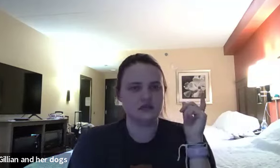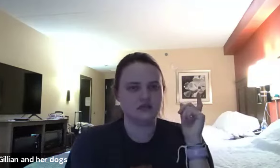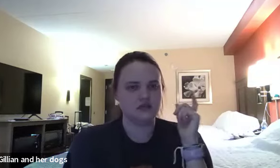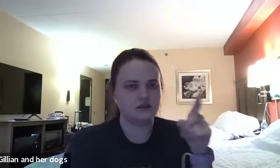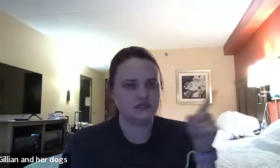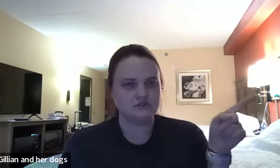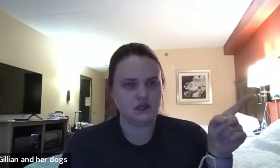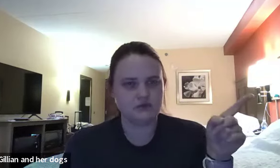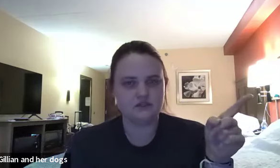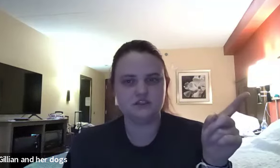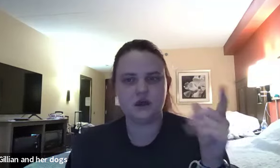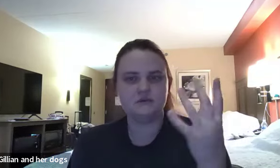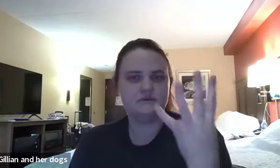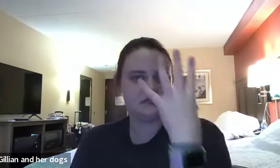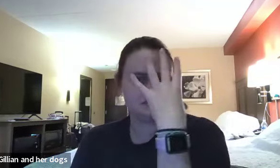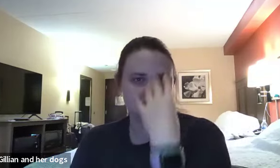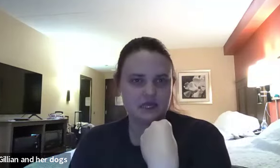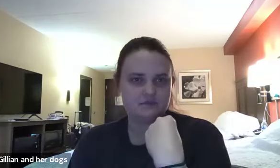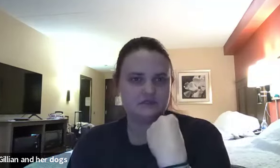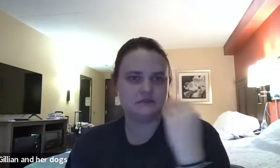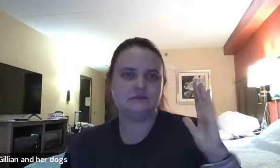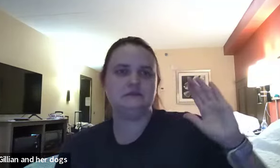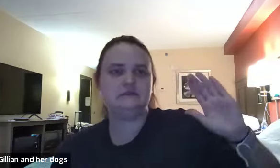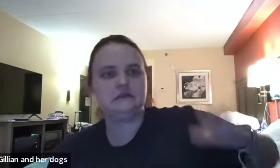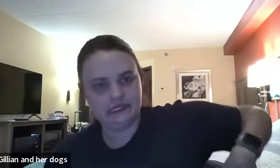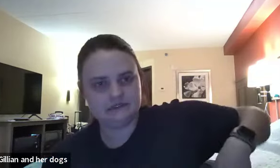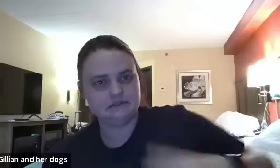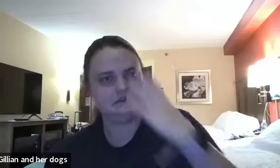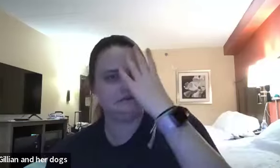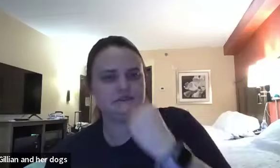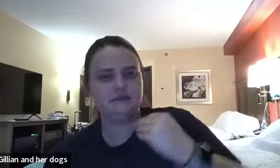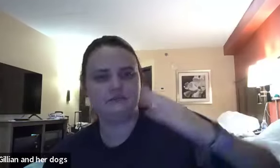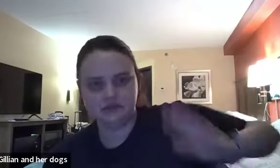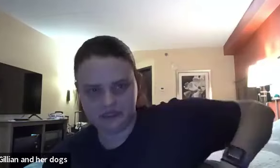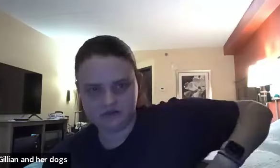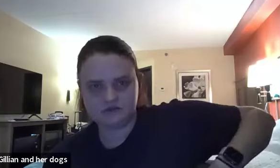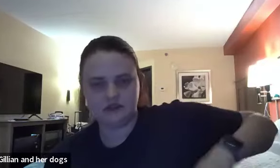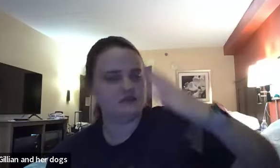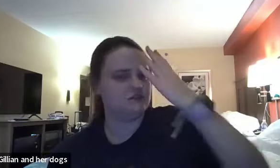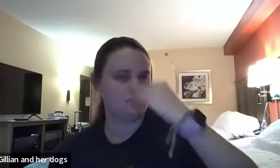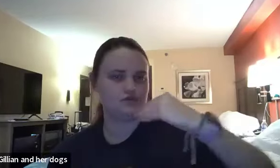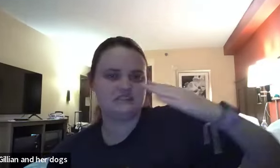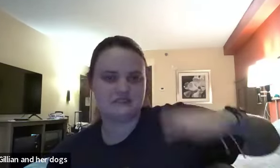like context would help it. So I would be like late, slept late, like that's